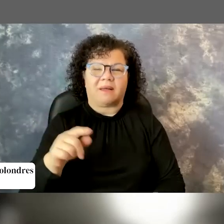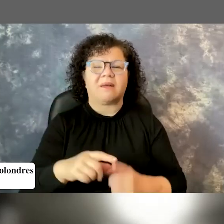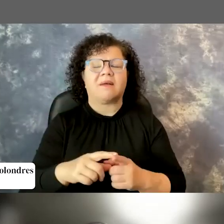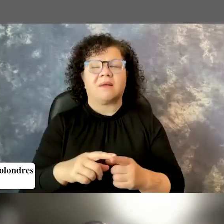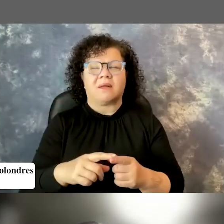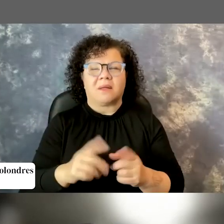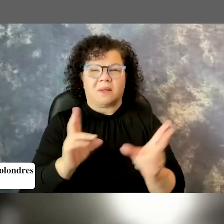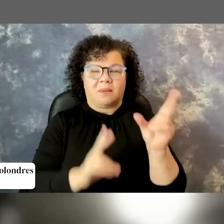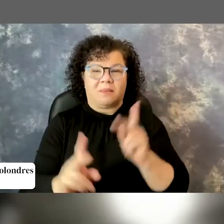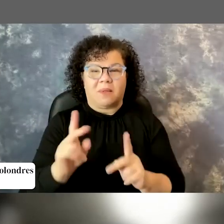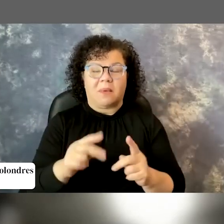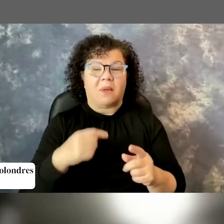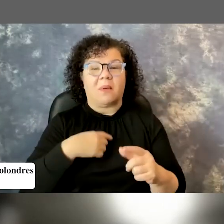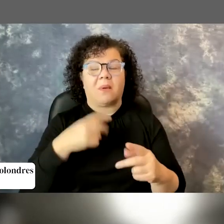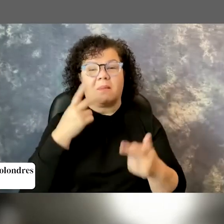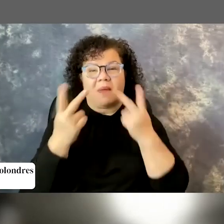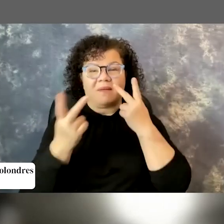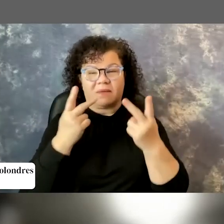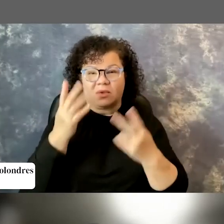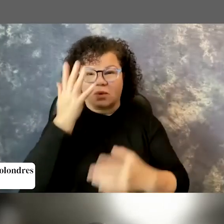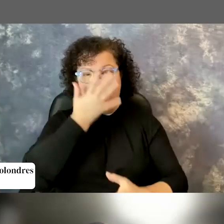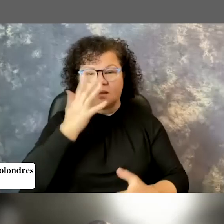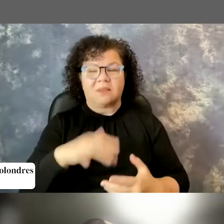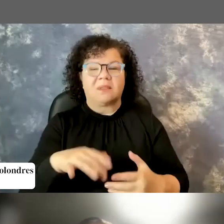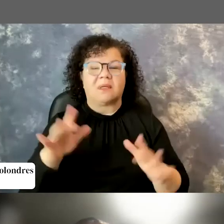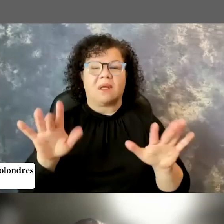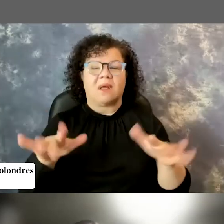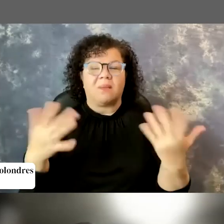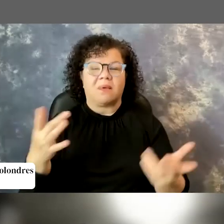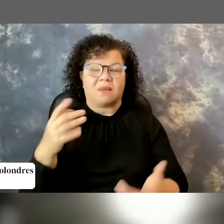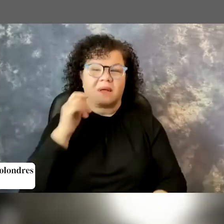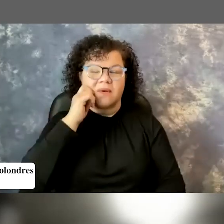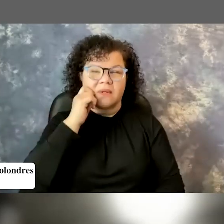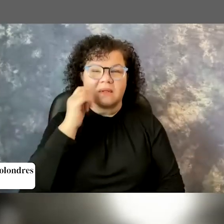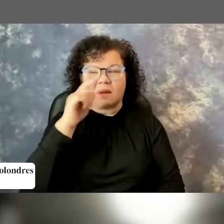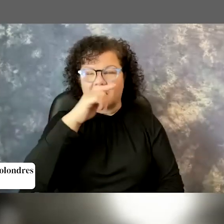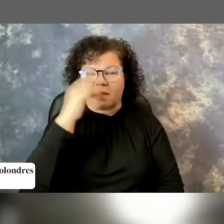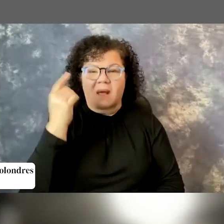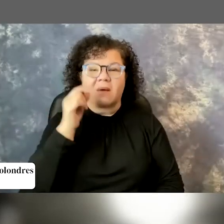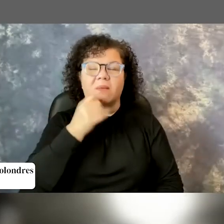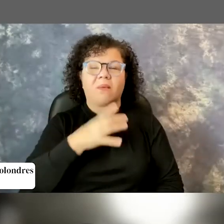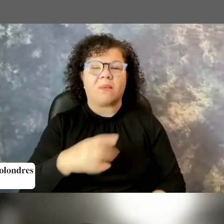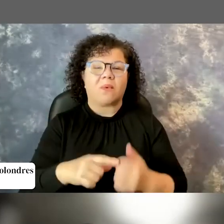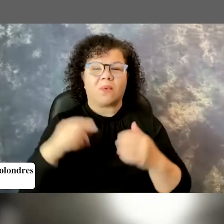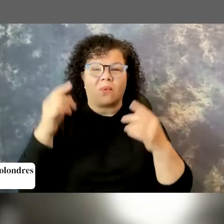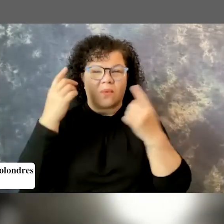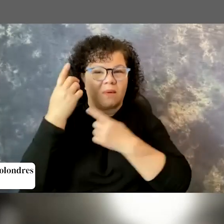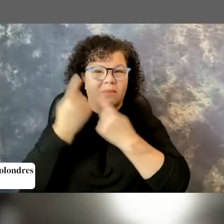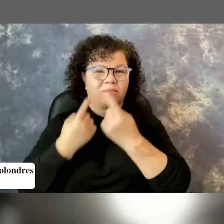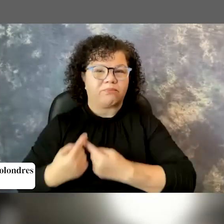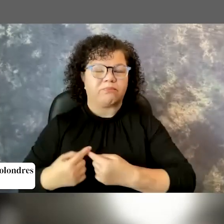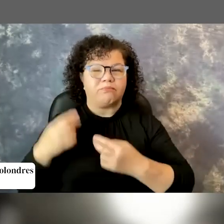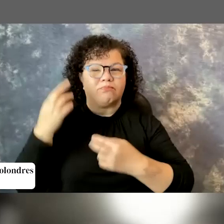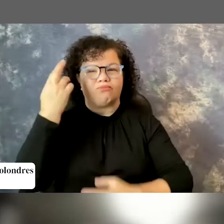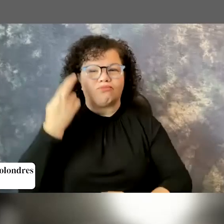her. My visual description is that I'm a lighter-skinned Black woman with long braids and brown eyes.